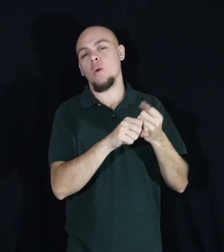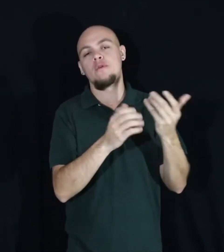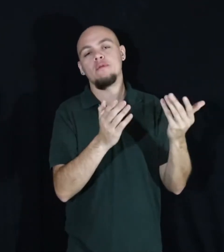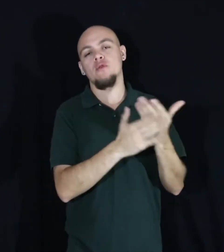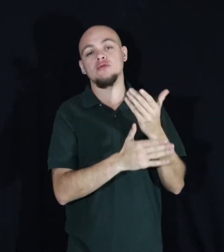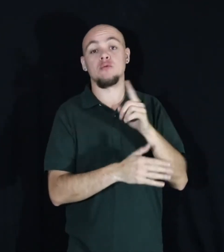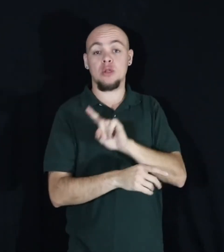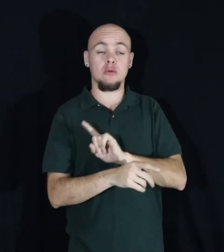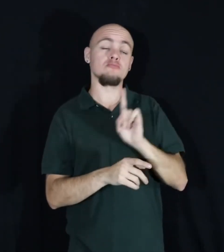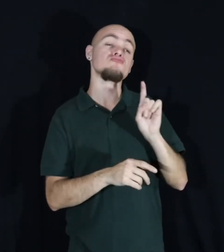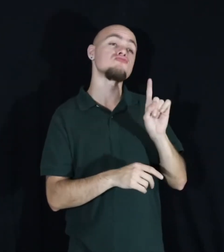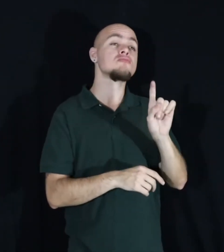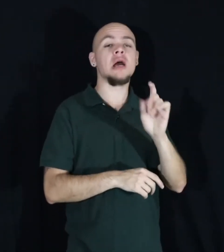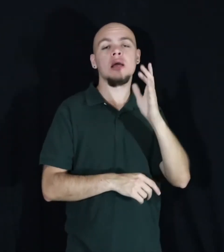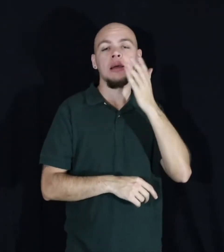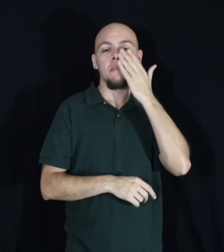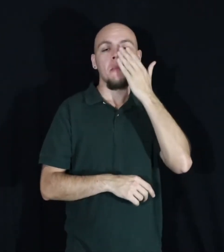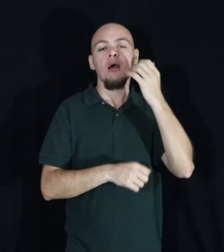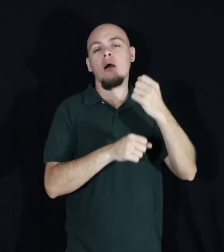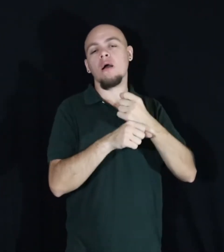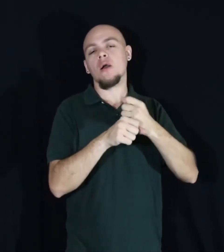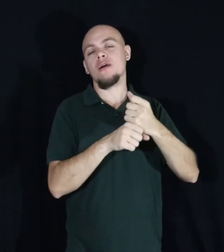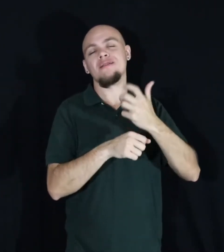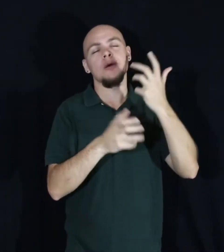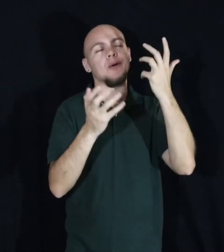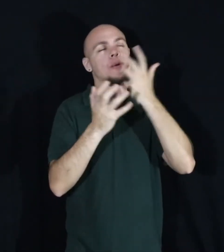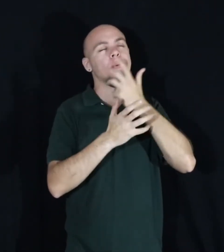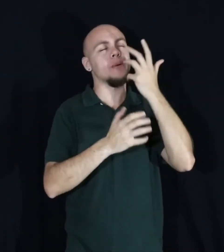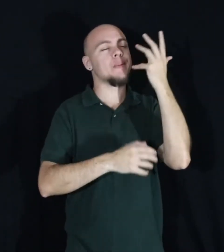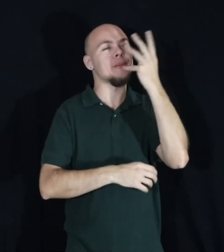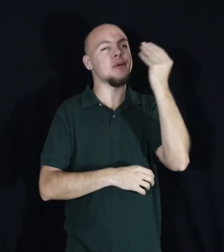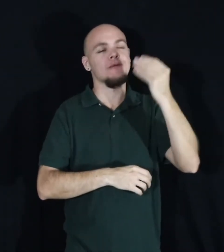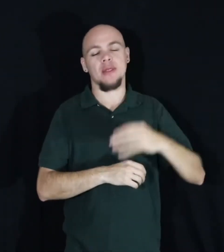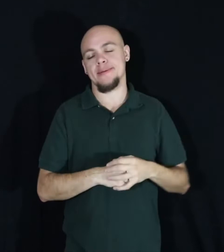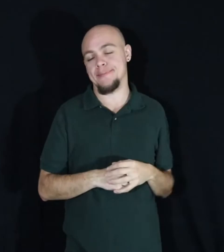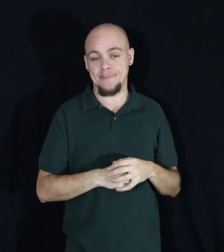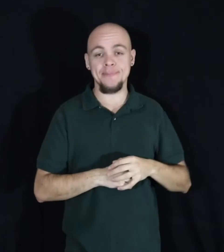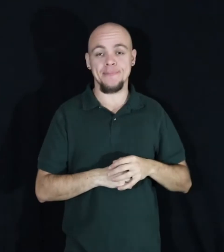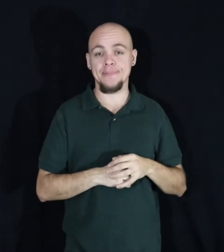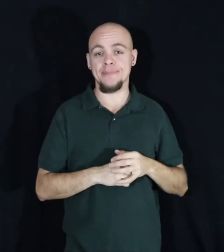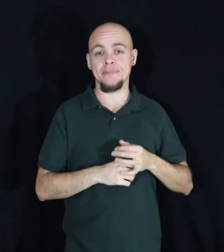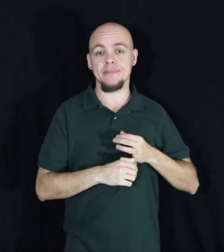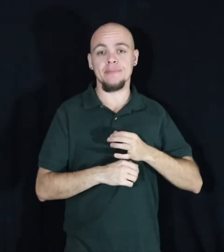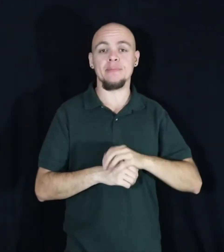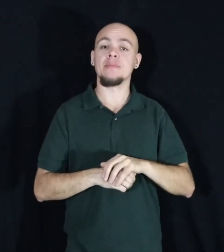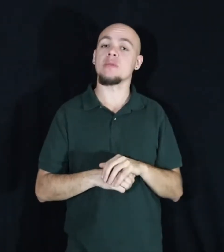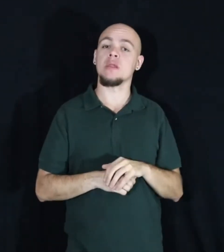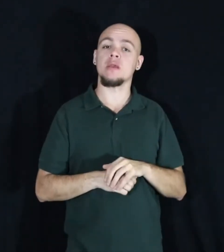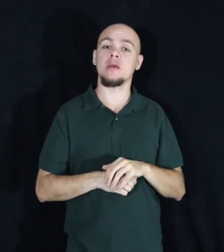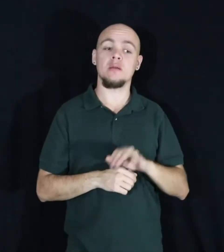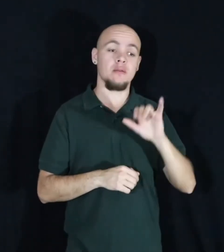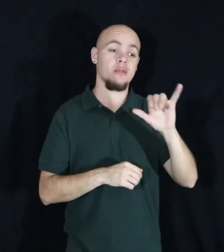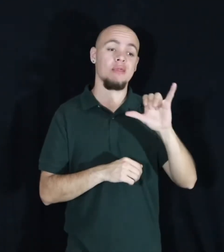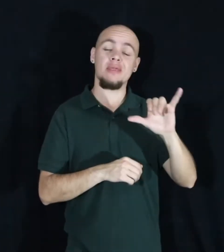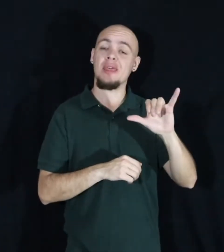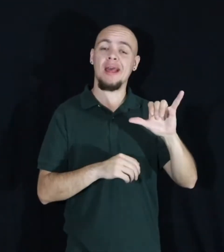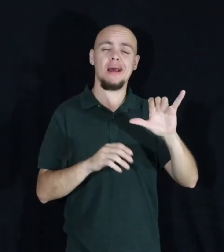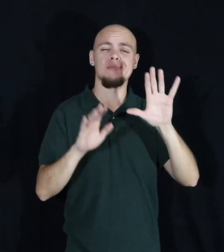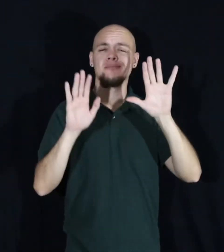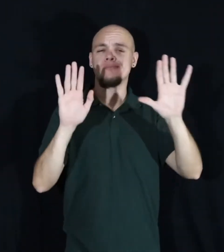you're there, you just get the whiffs of all the coffee shops on the corner. The only thing that would spoil the charm of